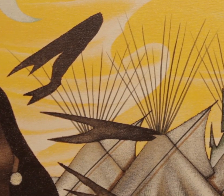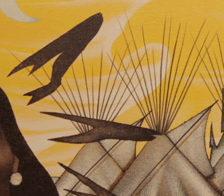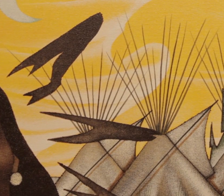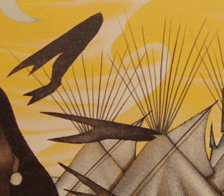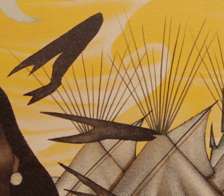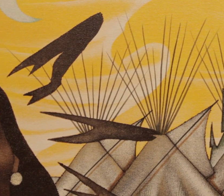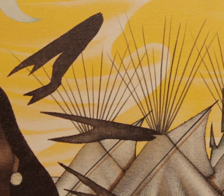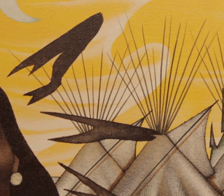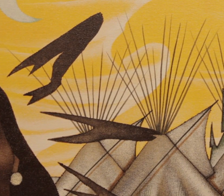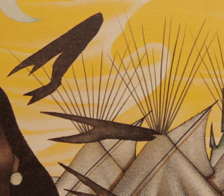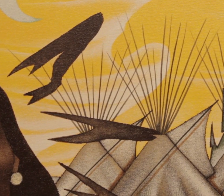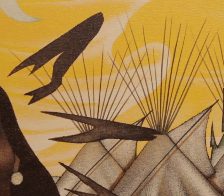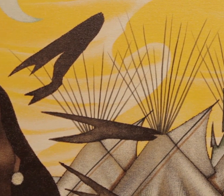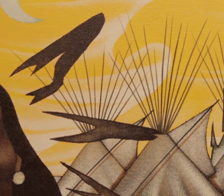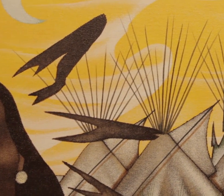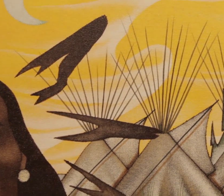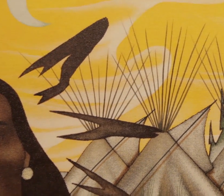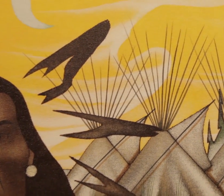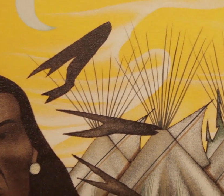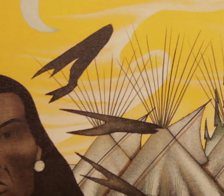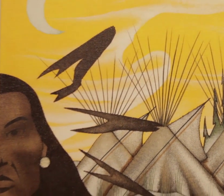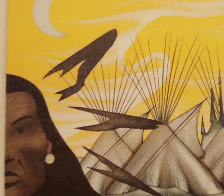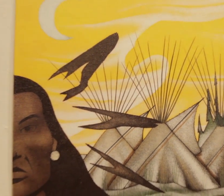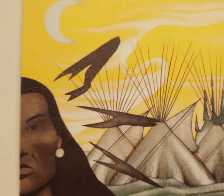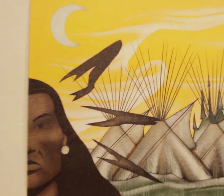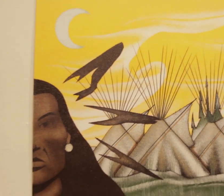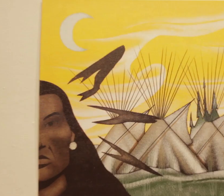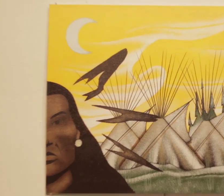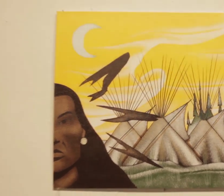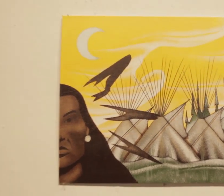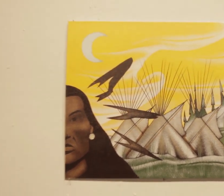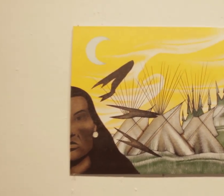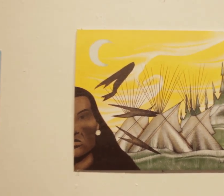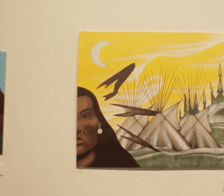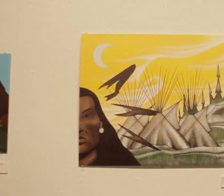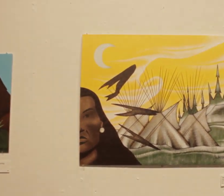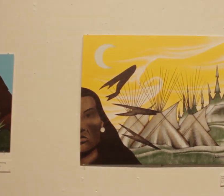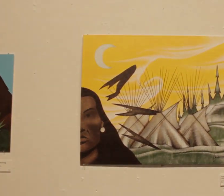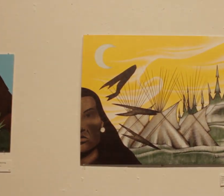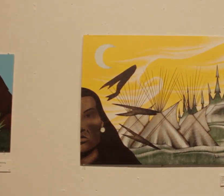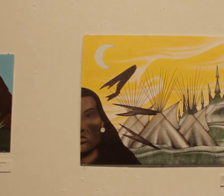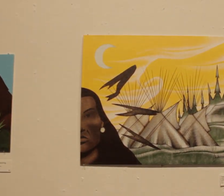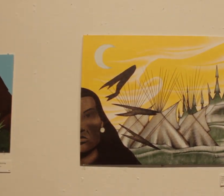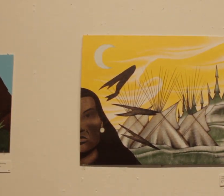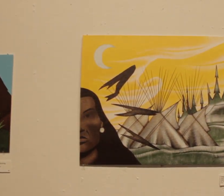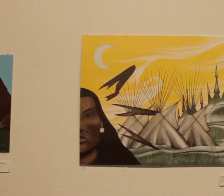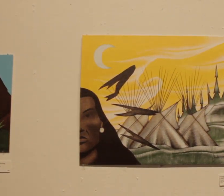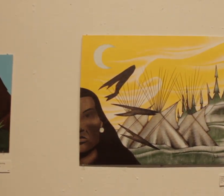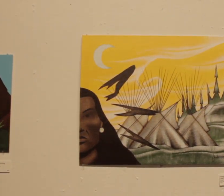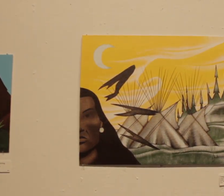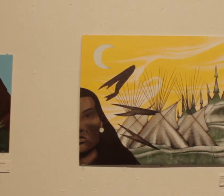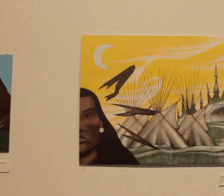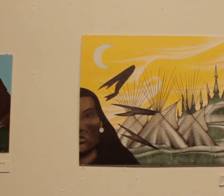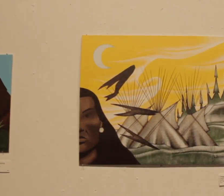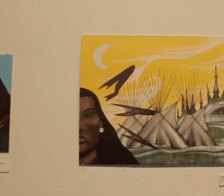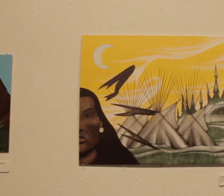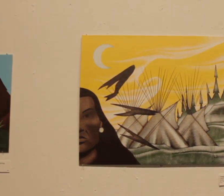here, and I was very interested in the art, and not really much of a professional artist, more of a graffiti